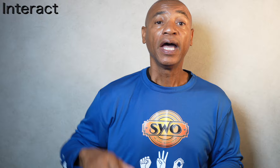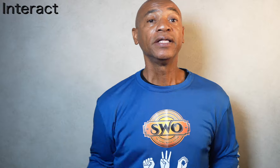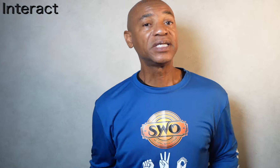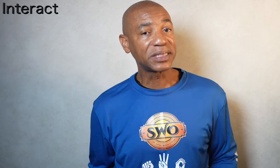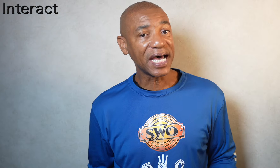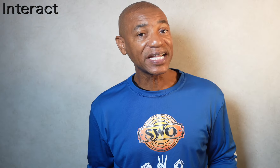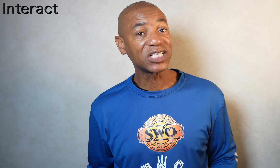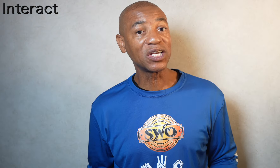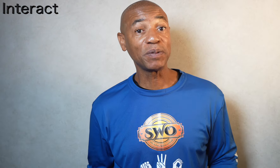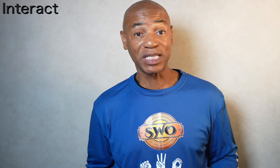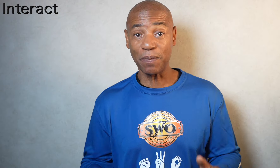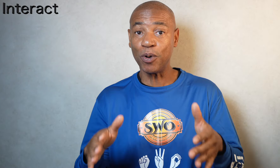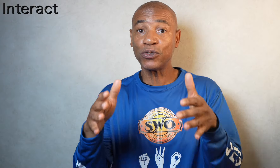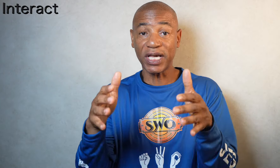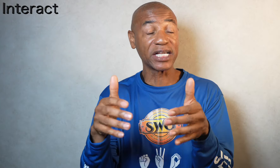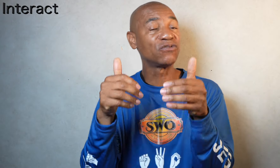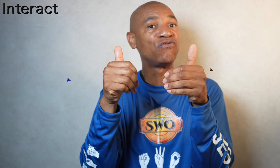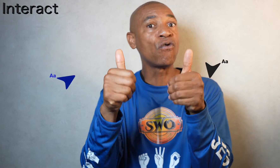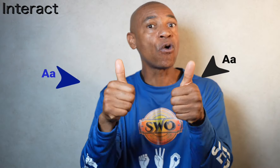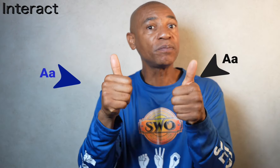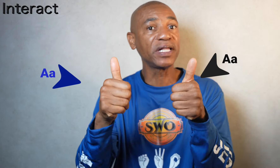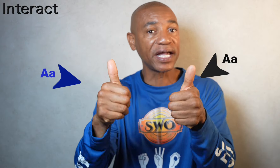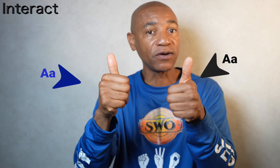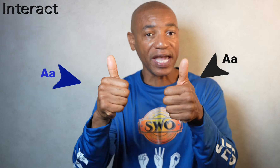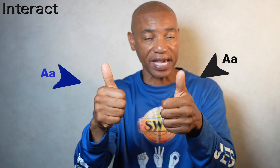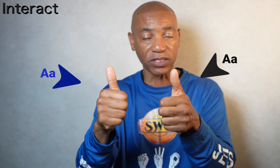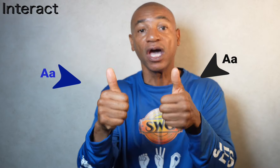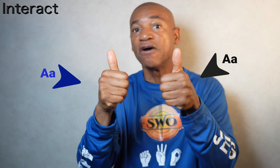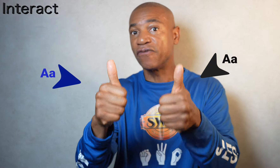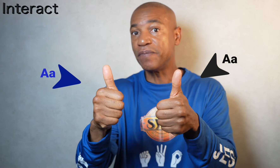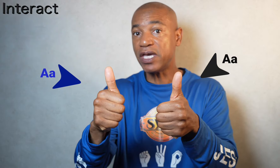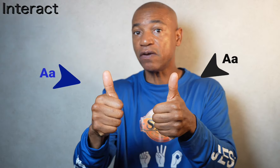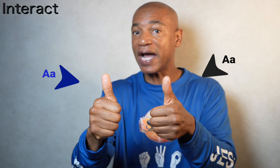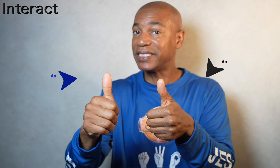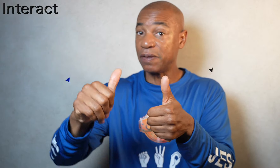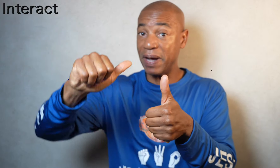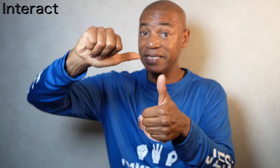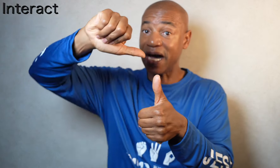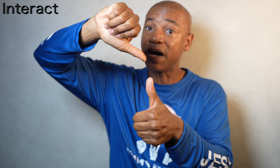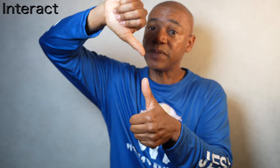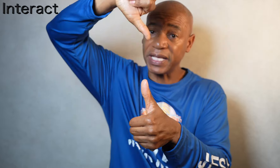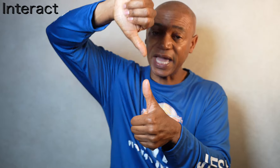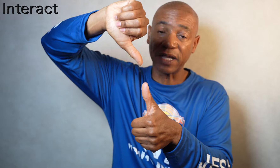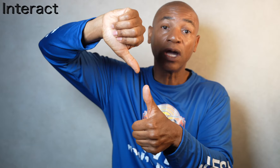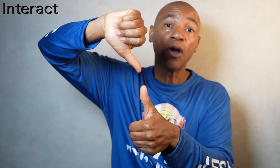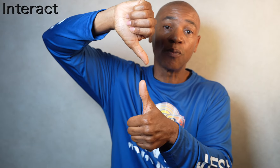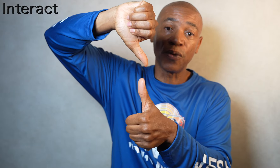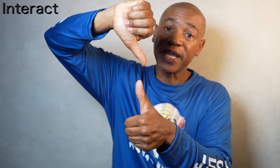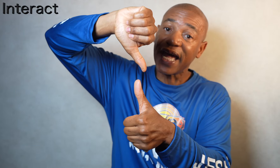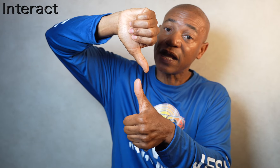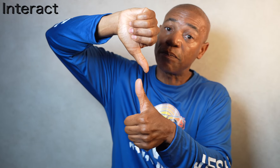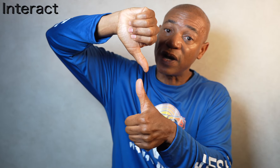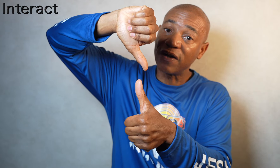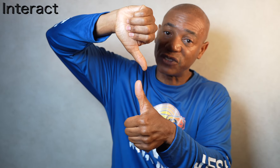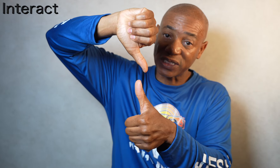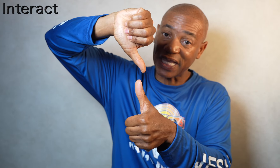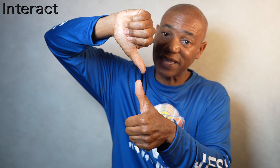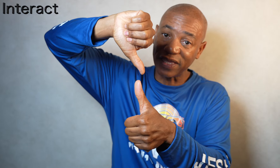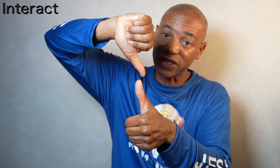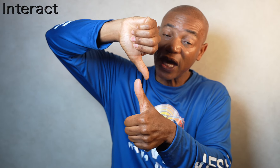To sign is simply take both hands, form the letter A's. From here, I take my dominant hand, bring that above just like this,